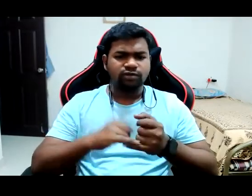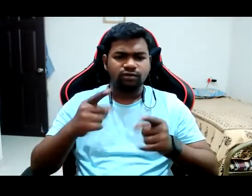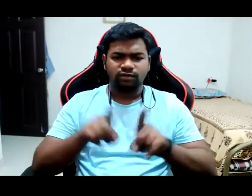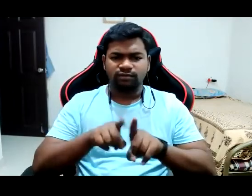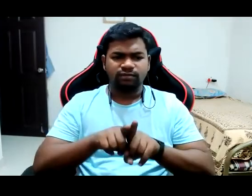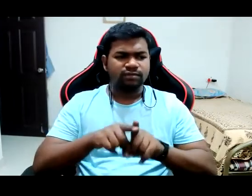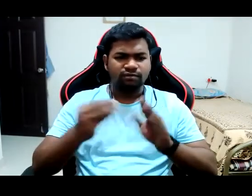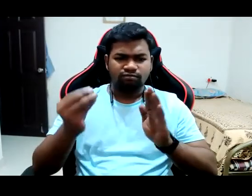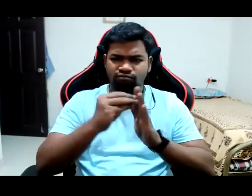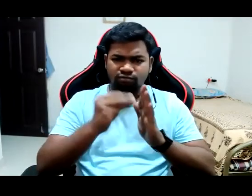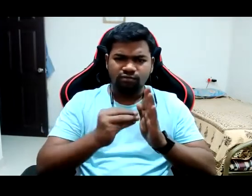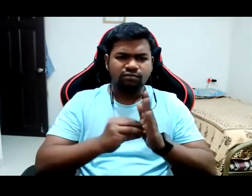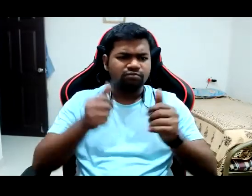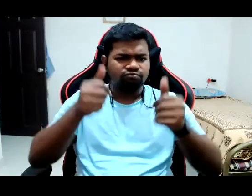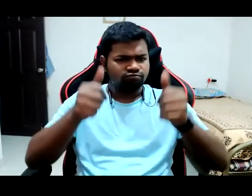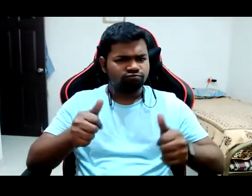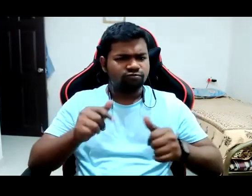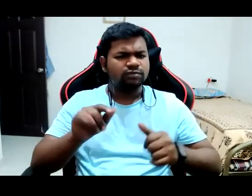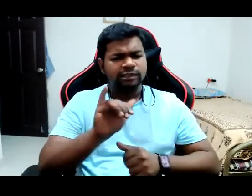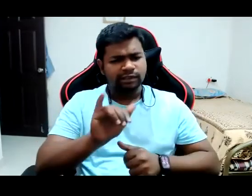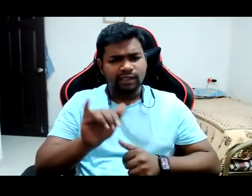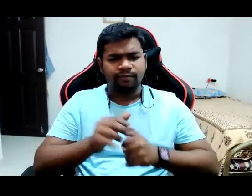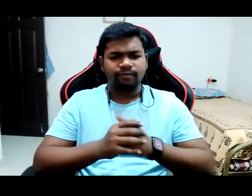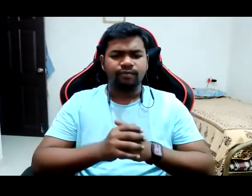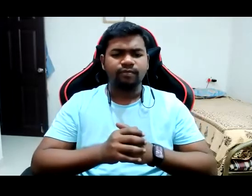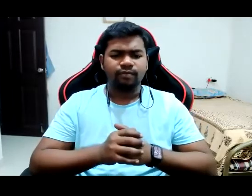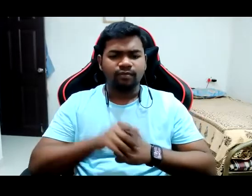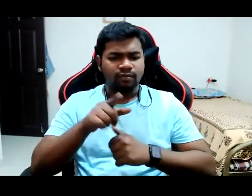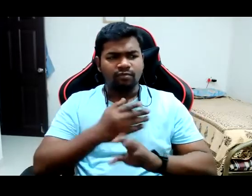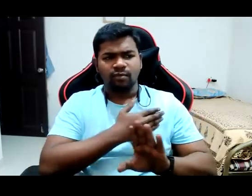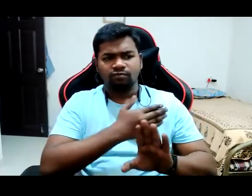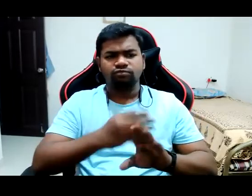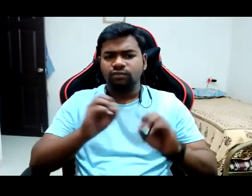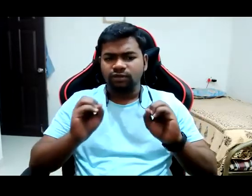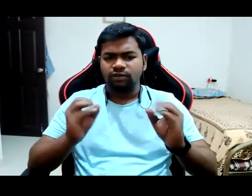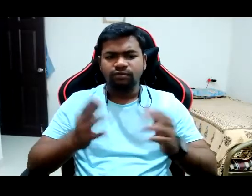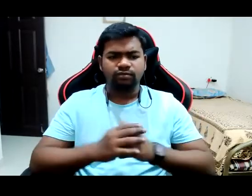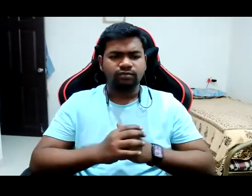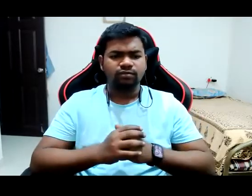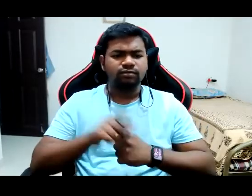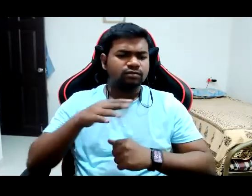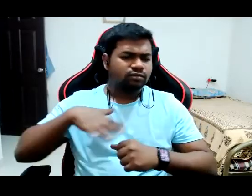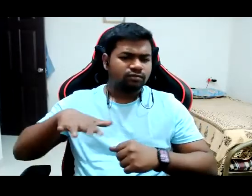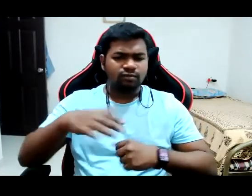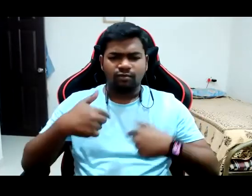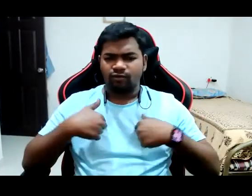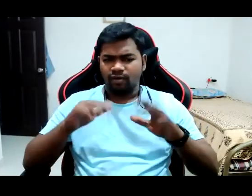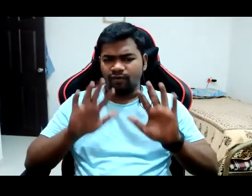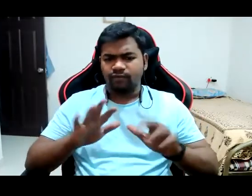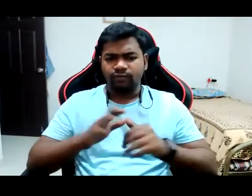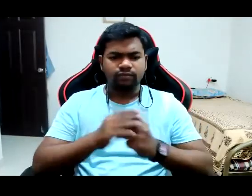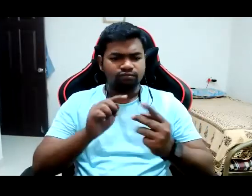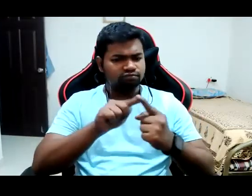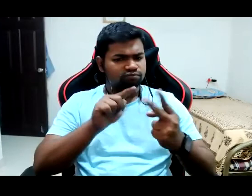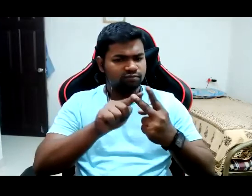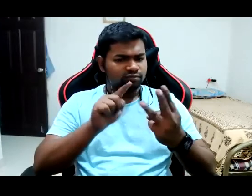same. And so that's kind of like how we started out with. And so basically we've had three of those.